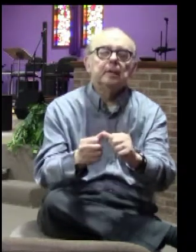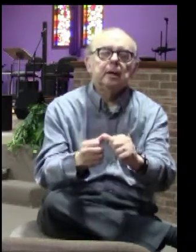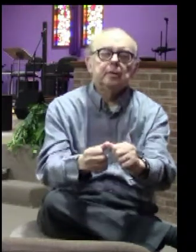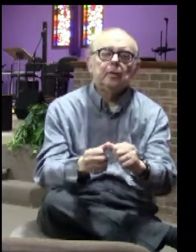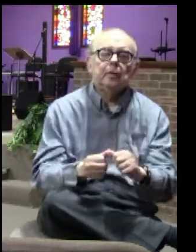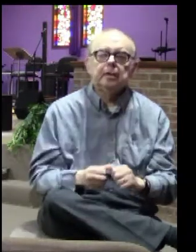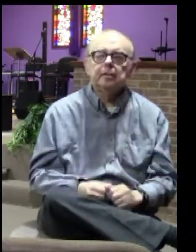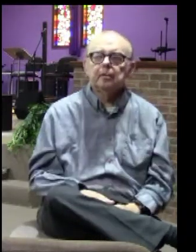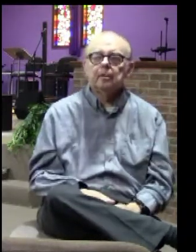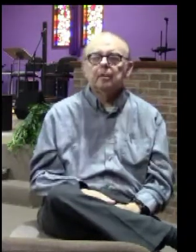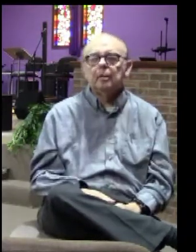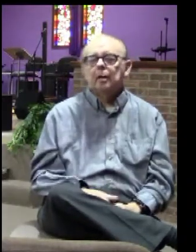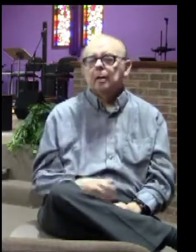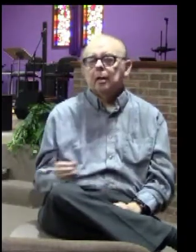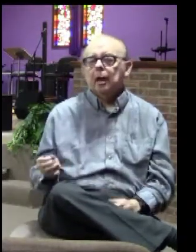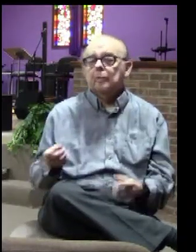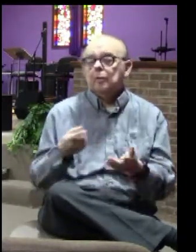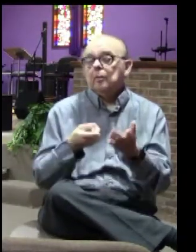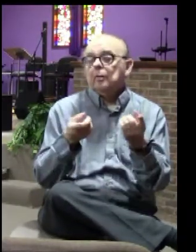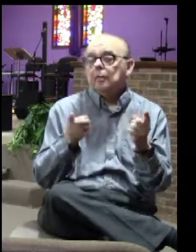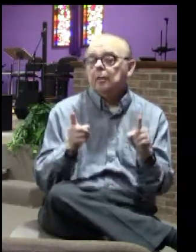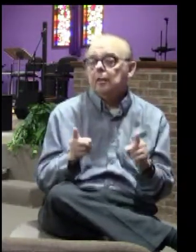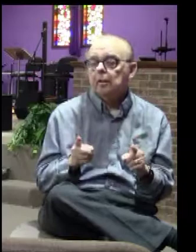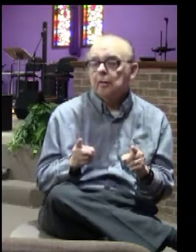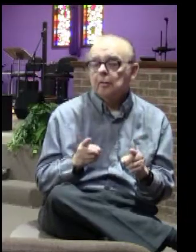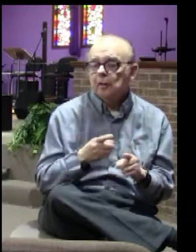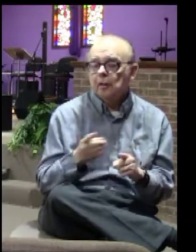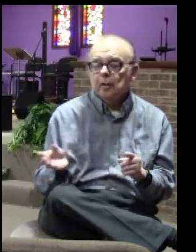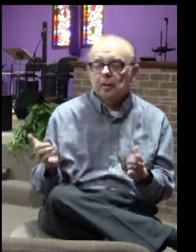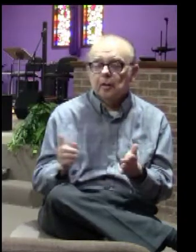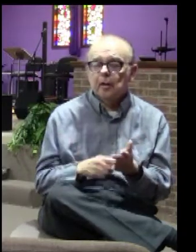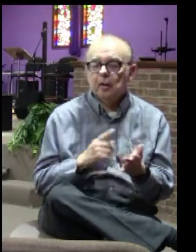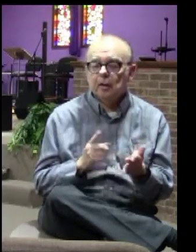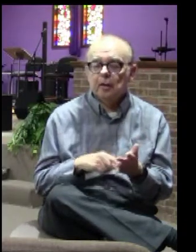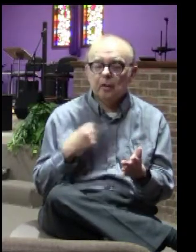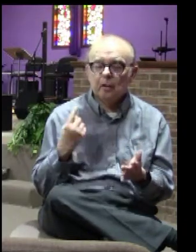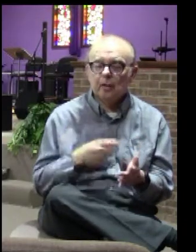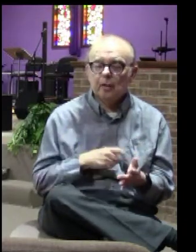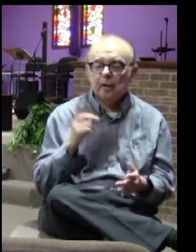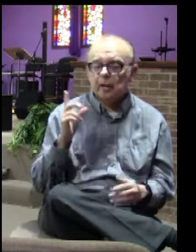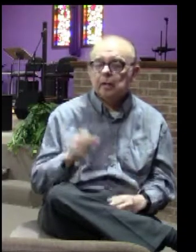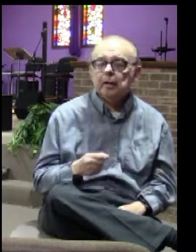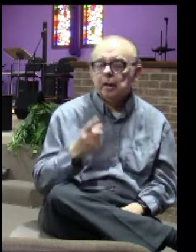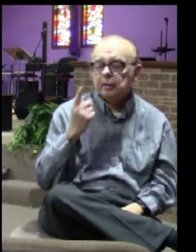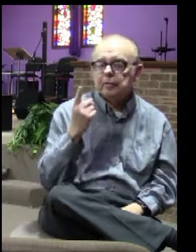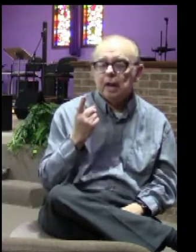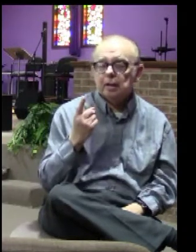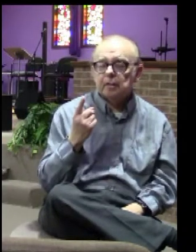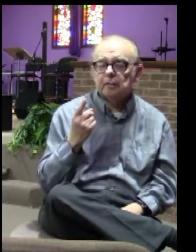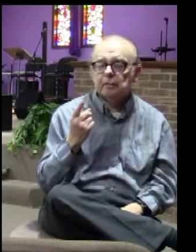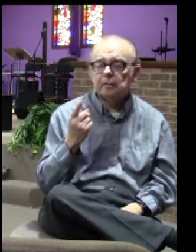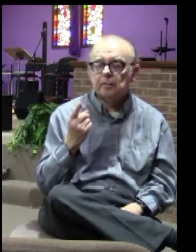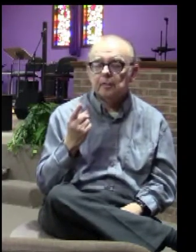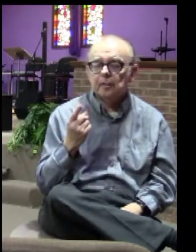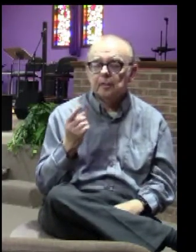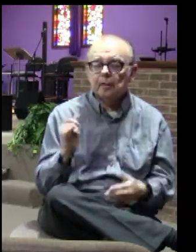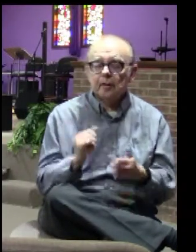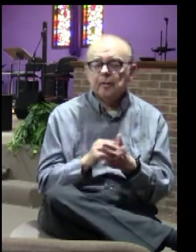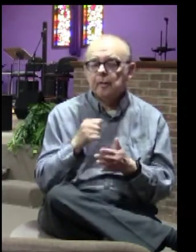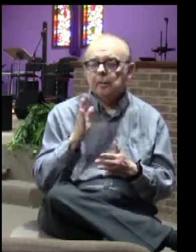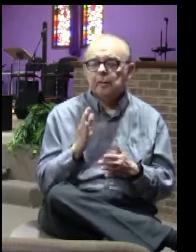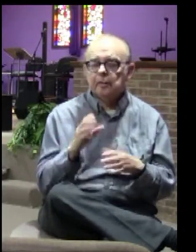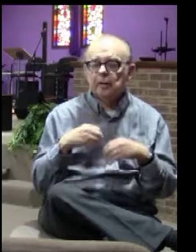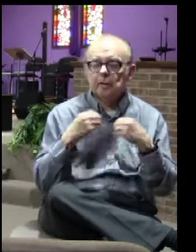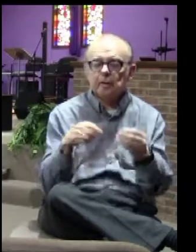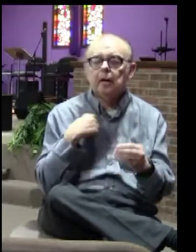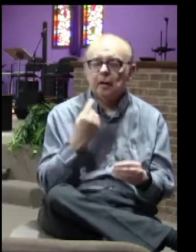going and going. And what happens is there are some times that we need to understand that God